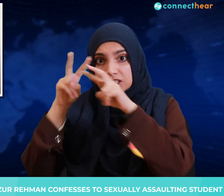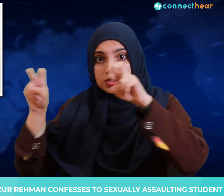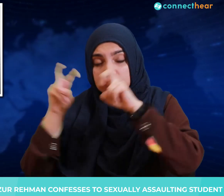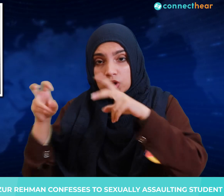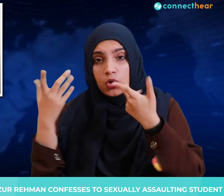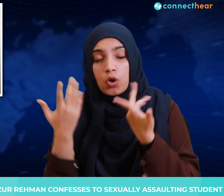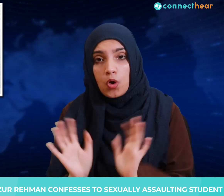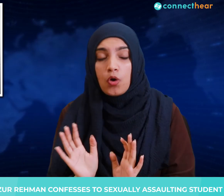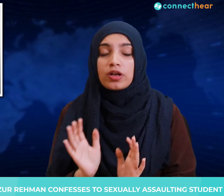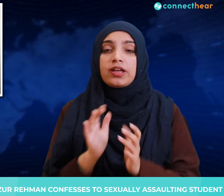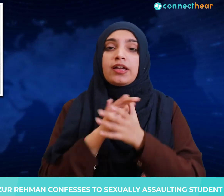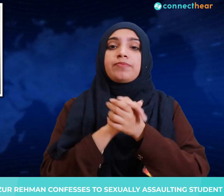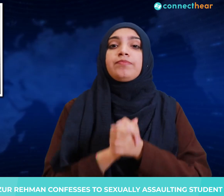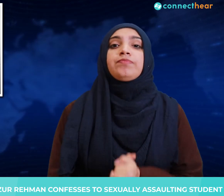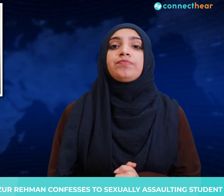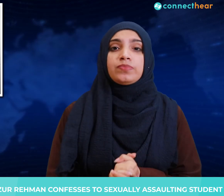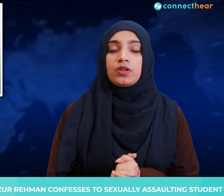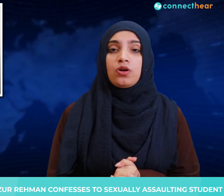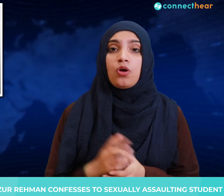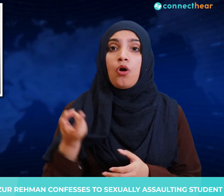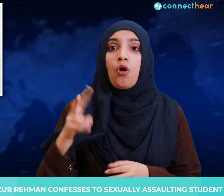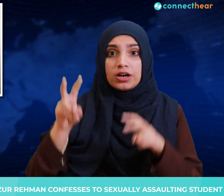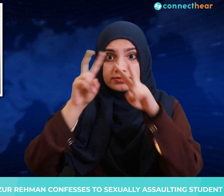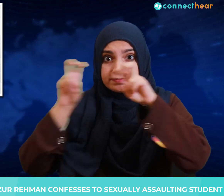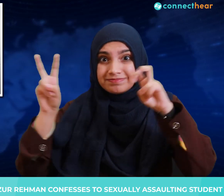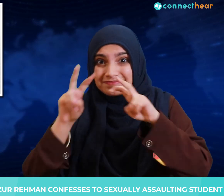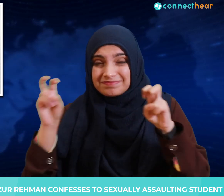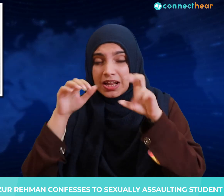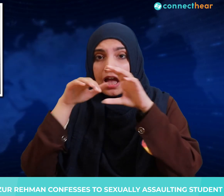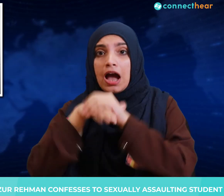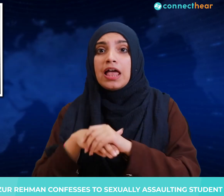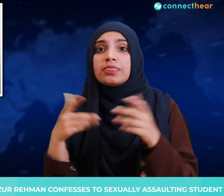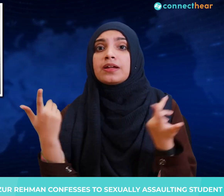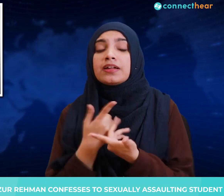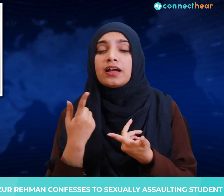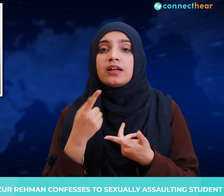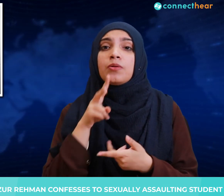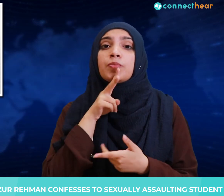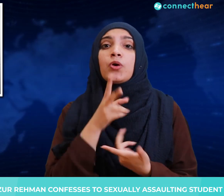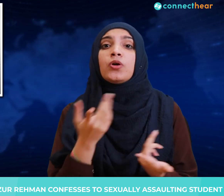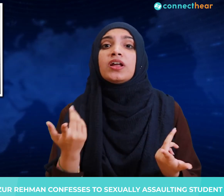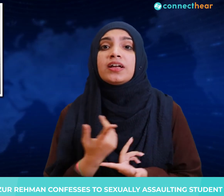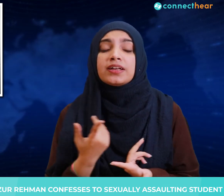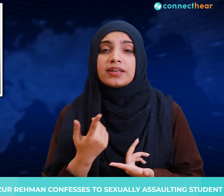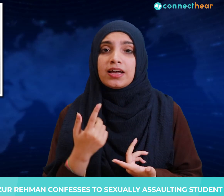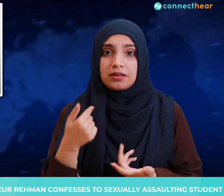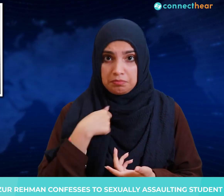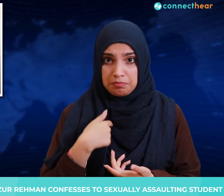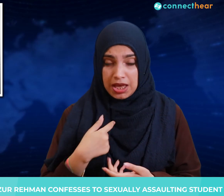phone. During the investigation, he said that I am very ashamed at what I